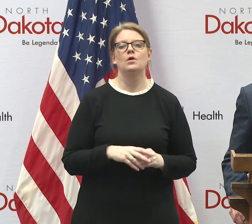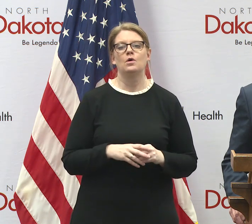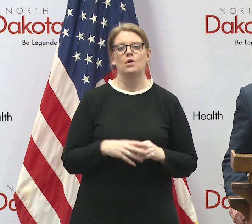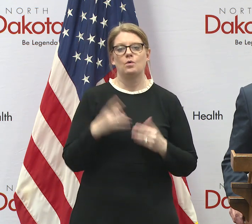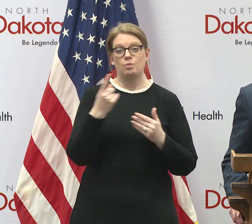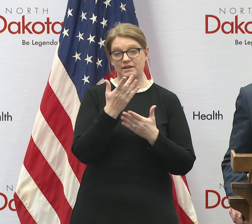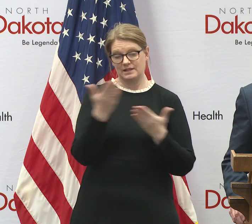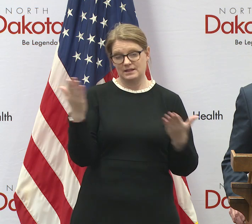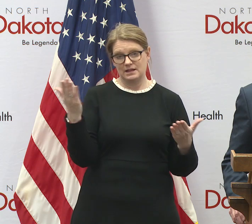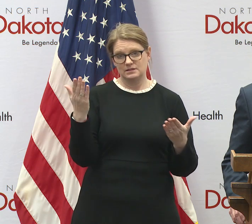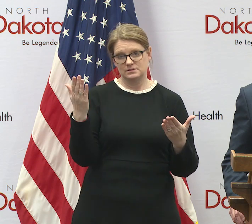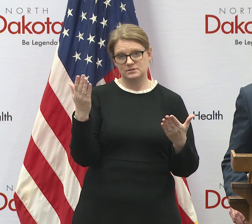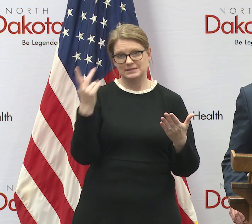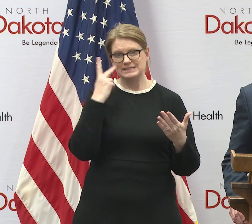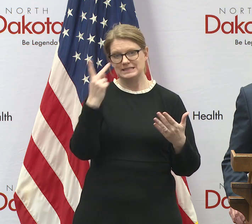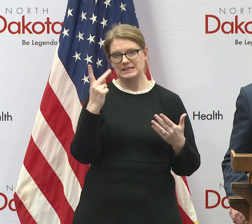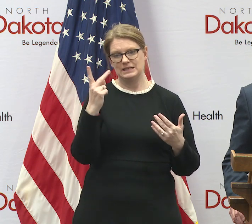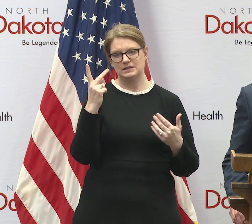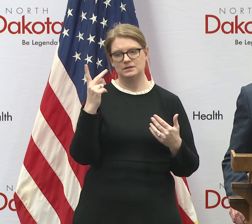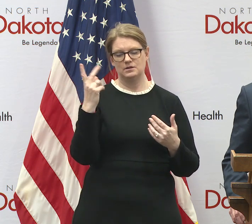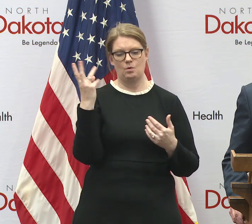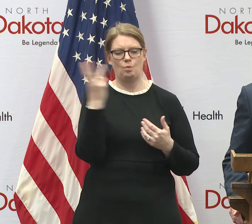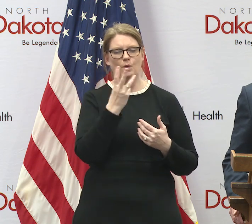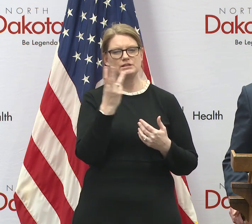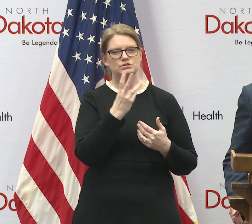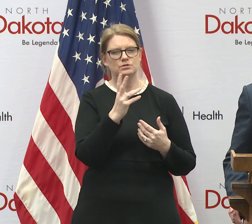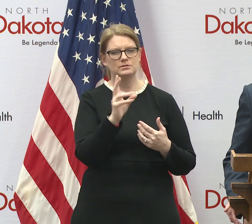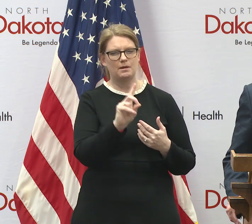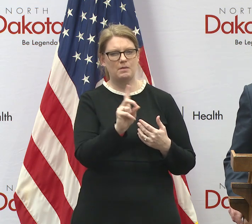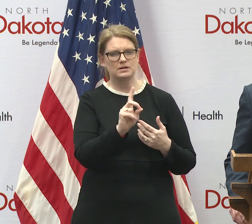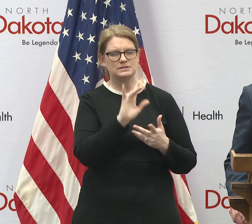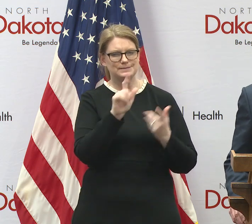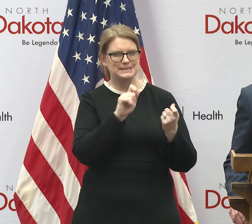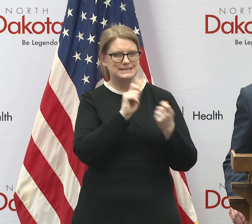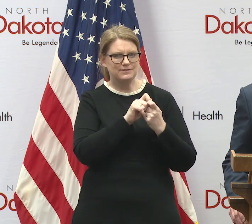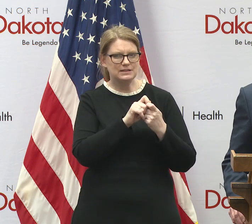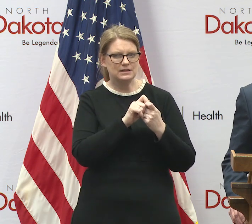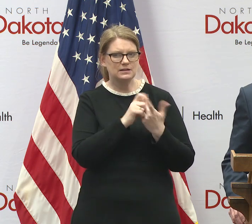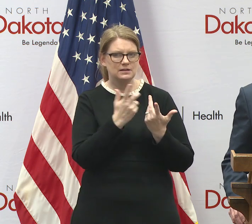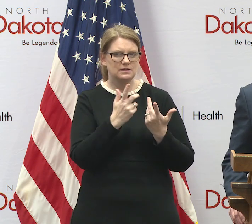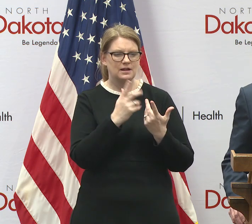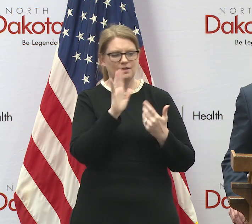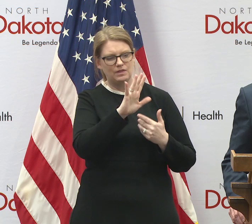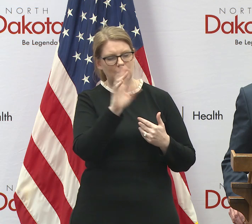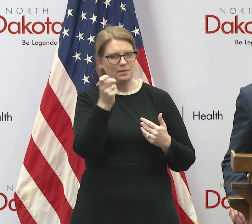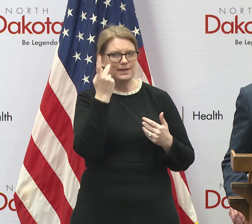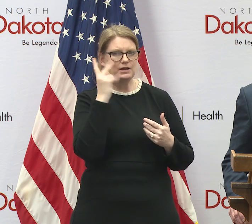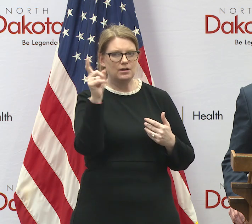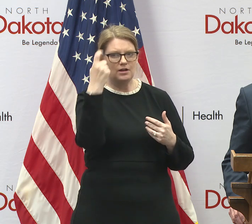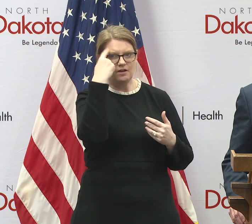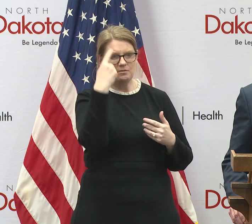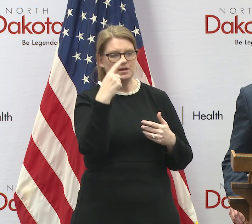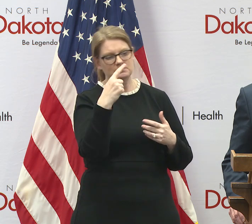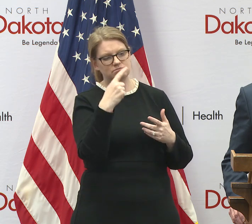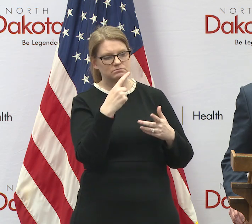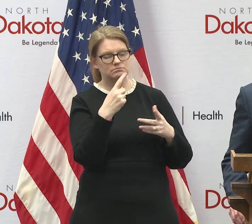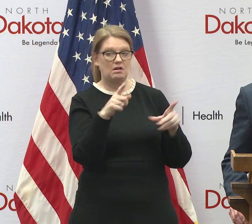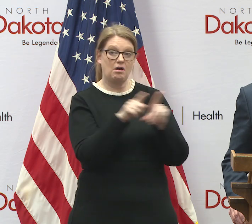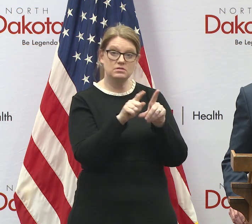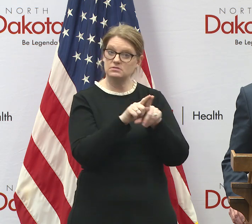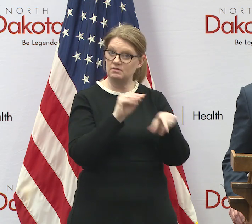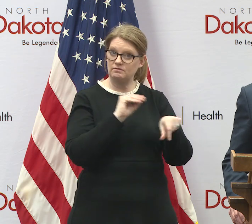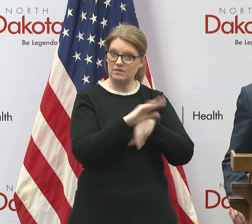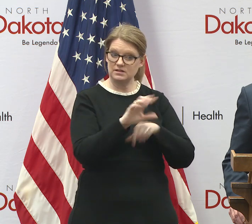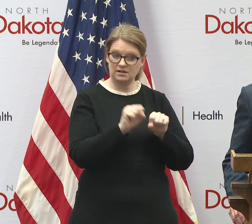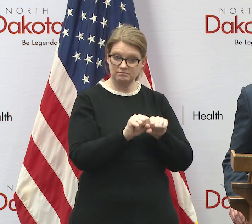can look to, I think, when we look at Western democracies, in particular, because the form of political government that you have affects how